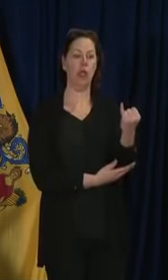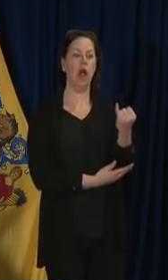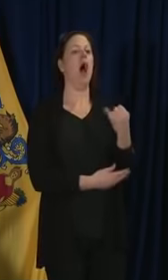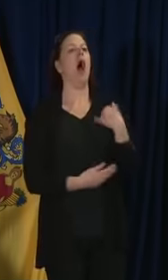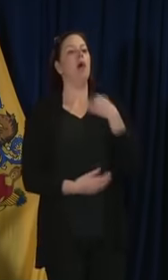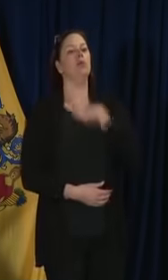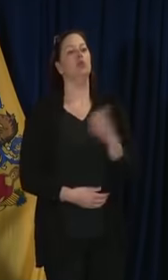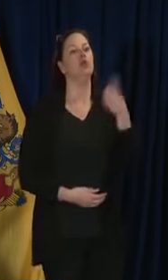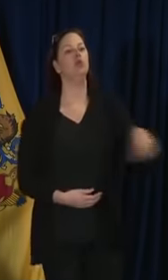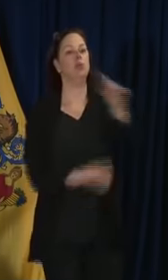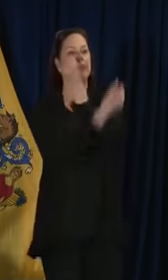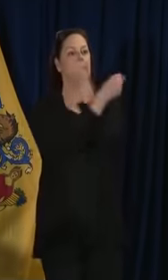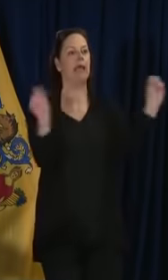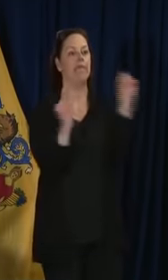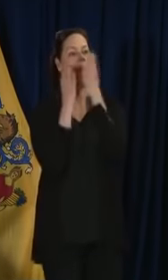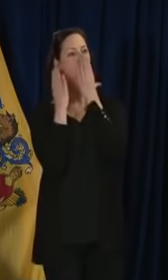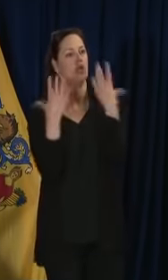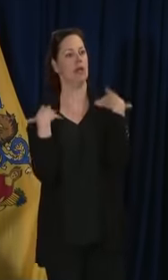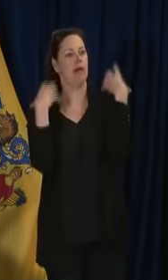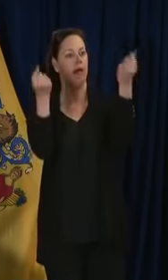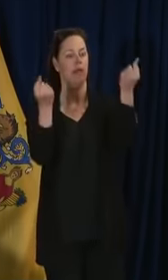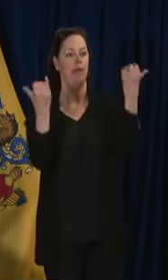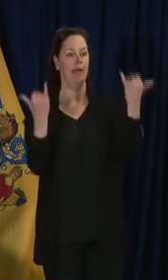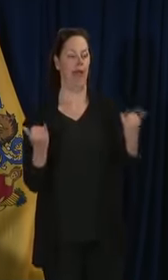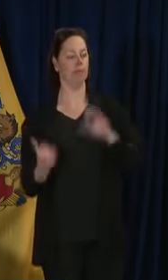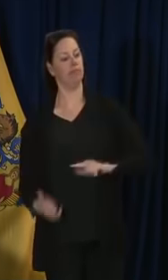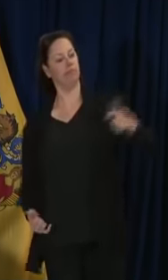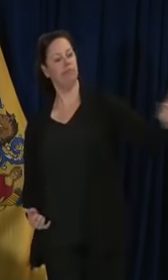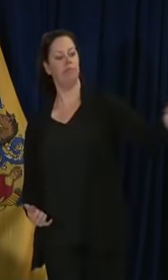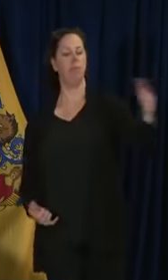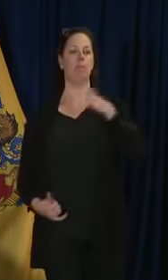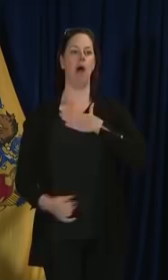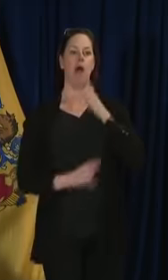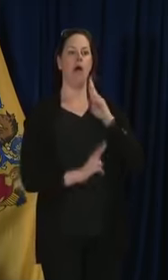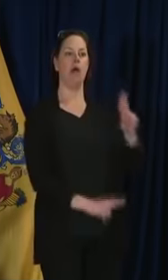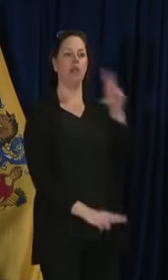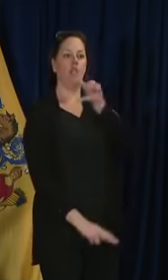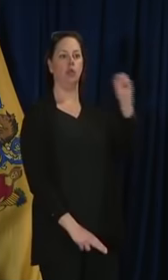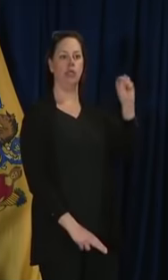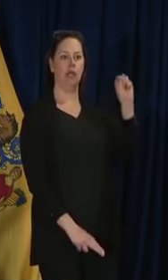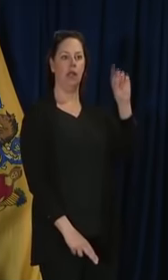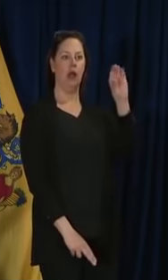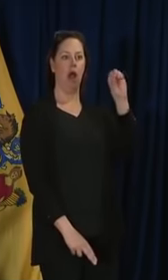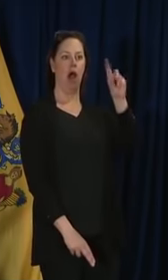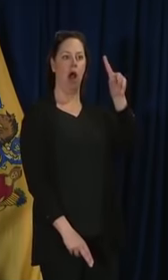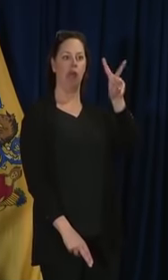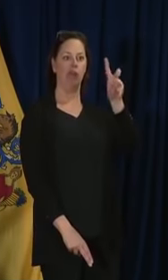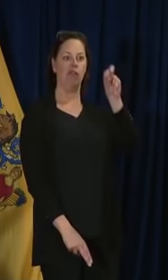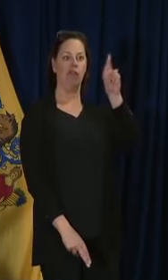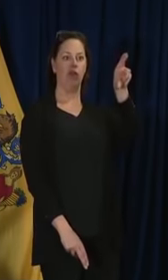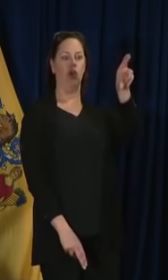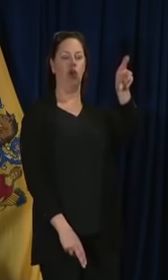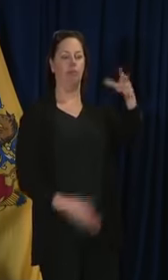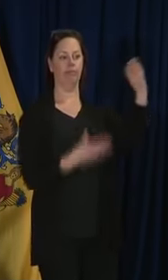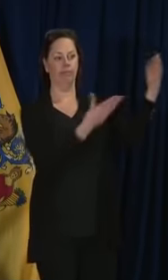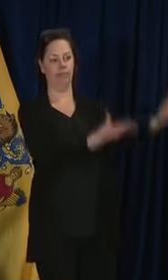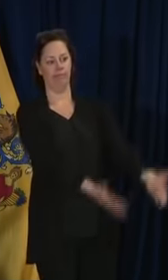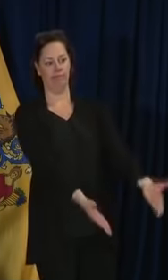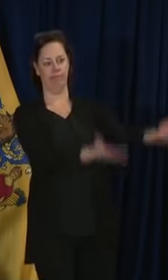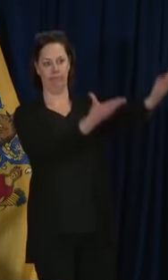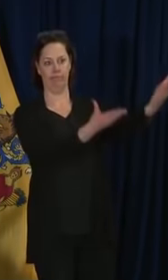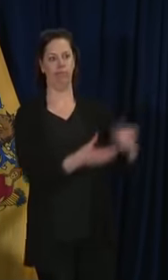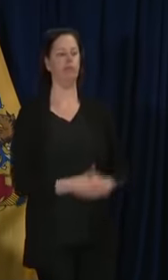do this together. It is now my honor to turn things over. And again, we'll have a series of speakers to the rockin' great Lieutenant Governor of the